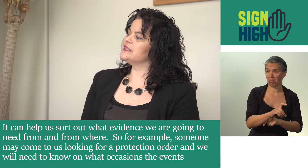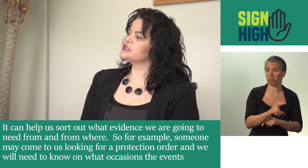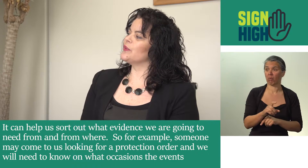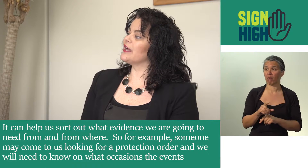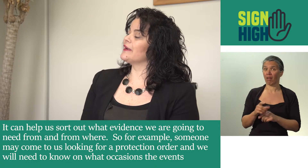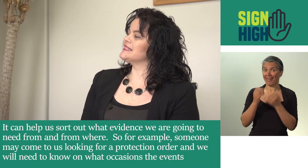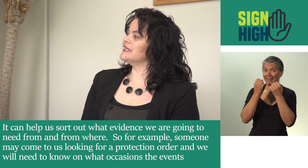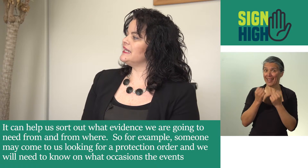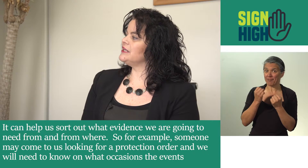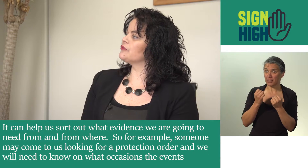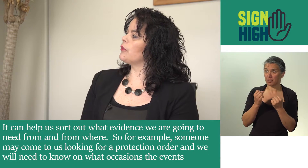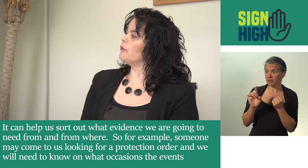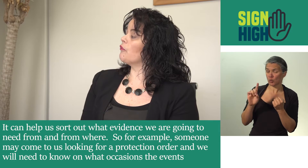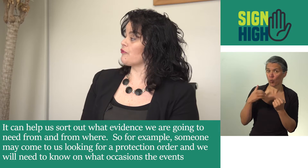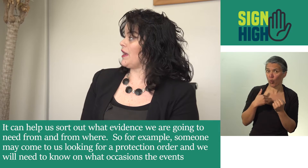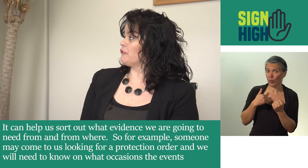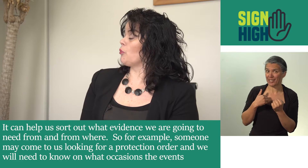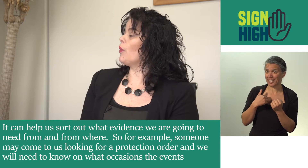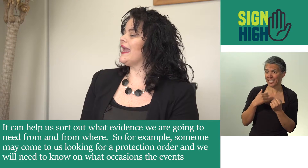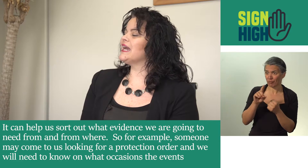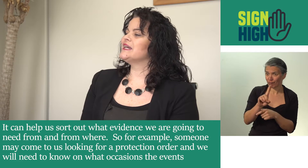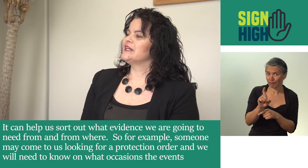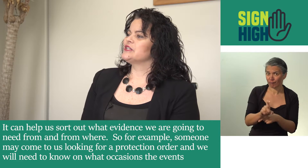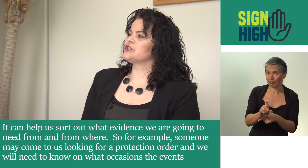evidence we're going to need from where.